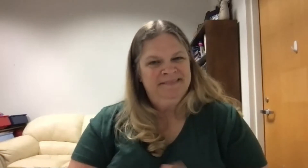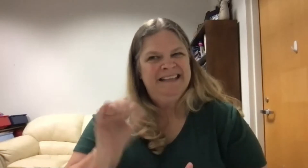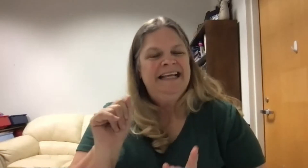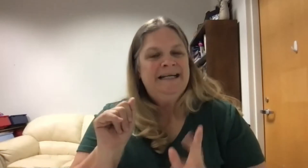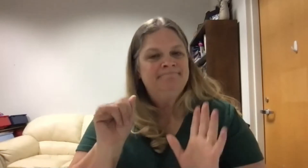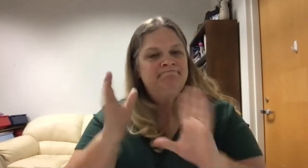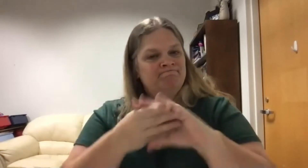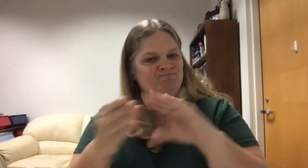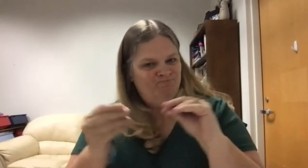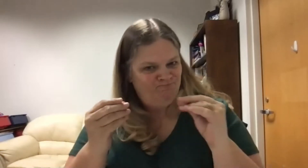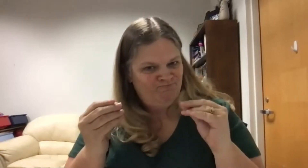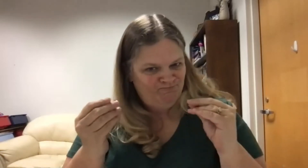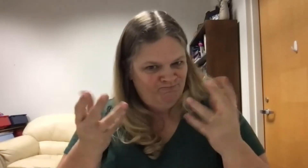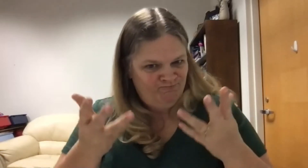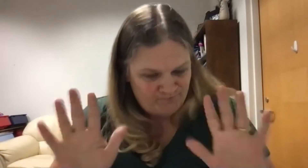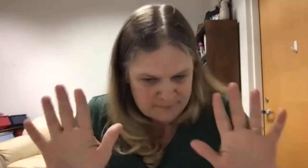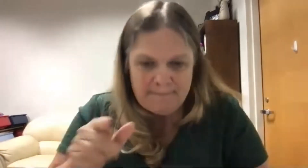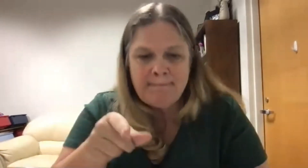I take a breath here.